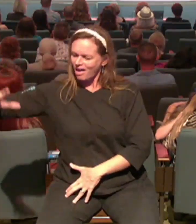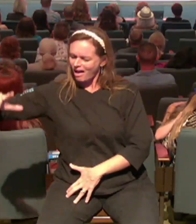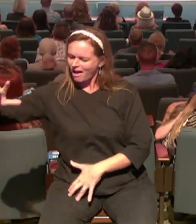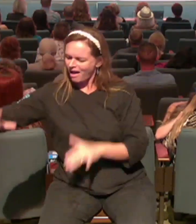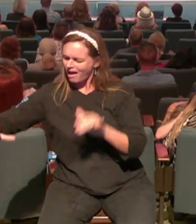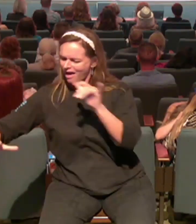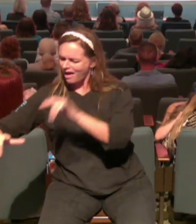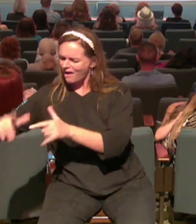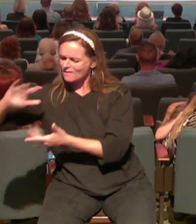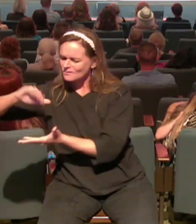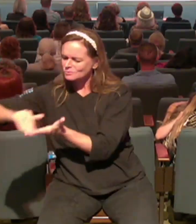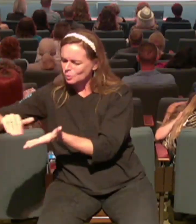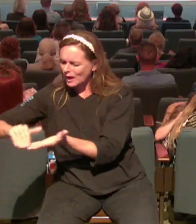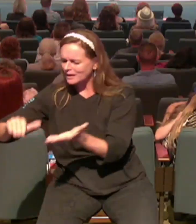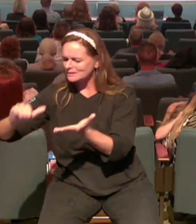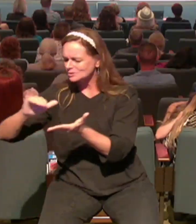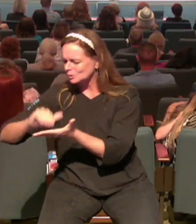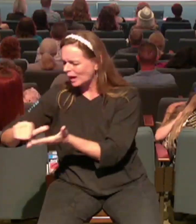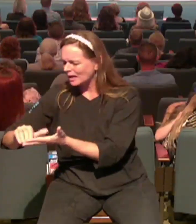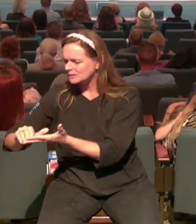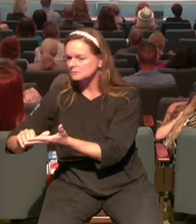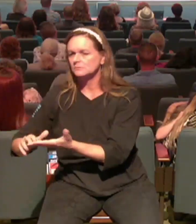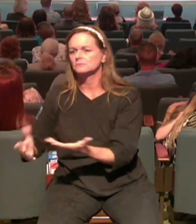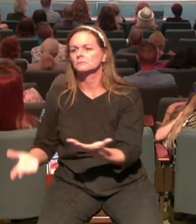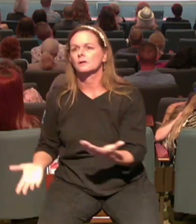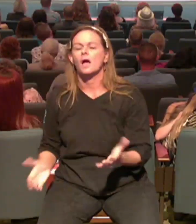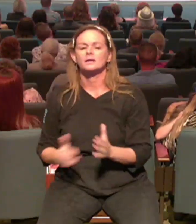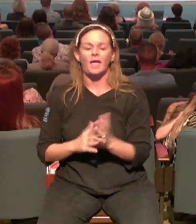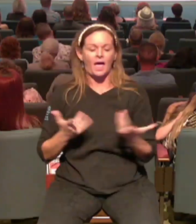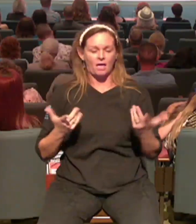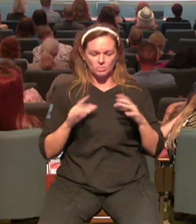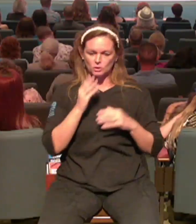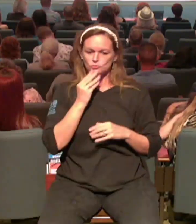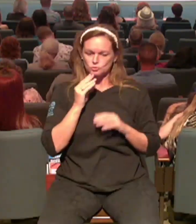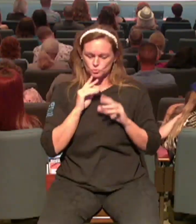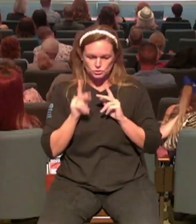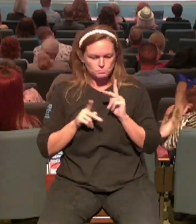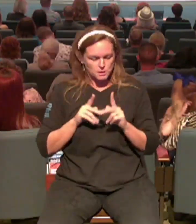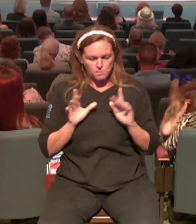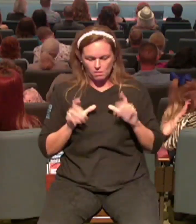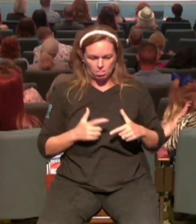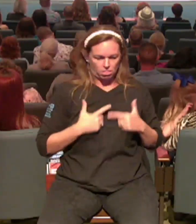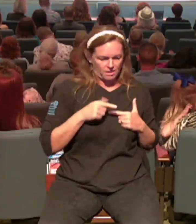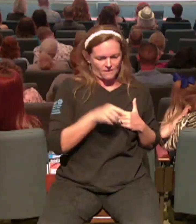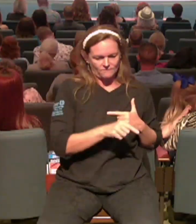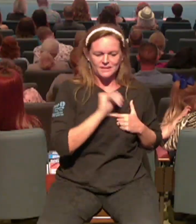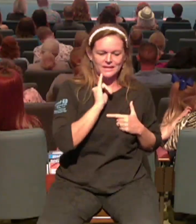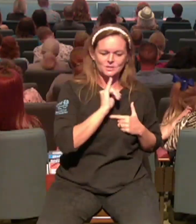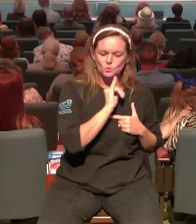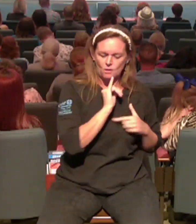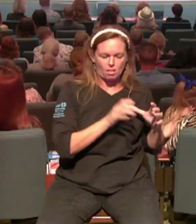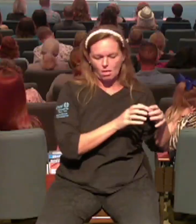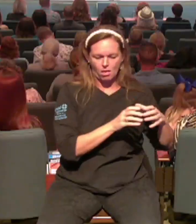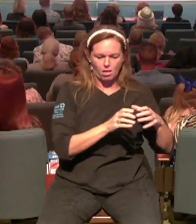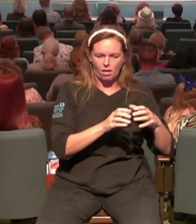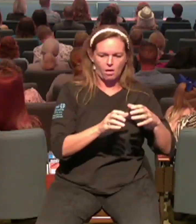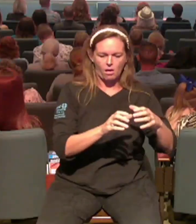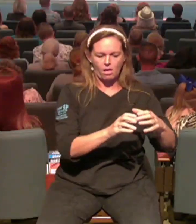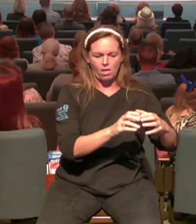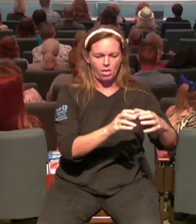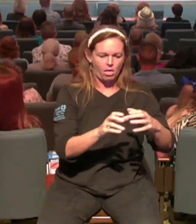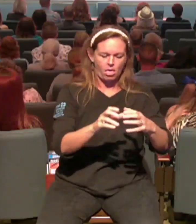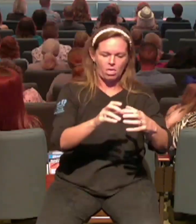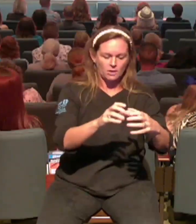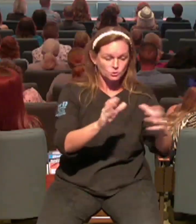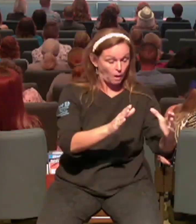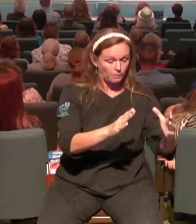grace time after time for the Israelites getting out of Egypt and parting the Red Sea and getting across on dry ground. You see grace when they went into the Promised